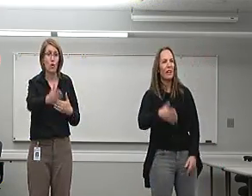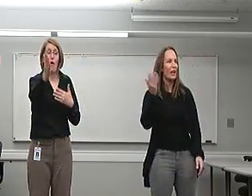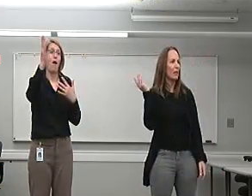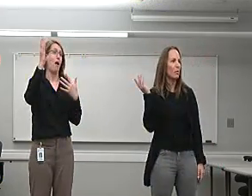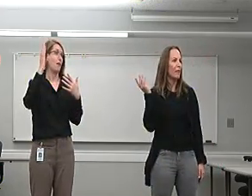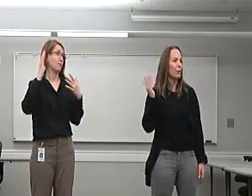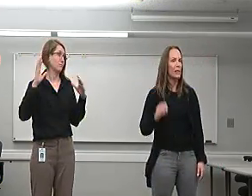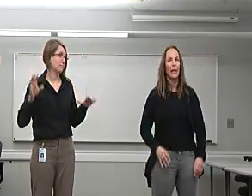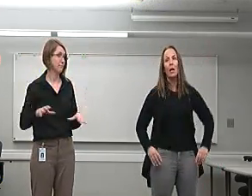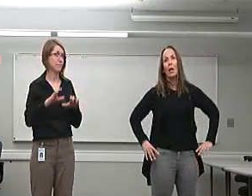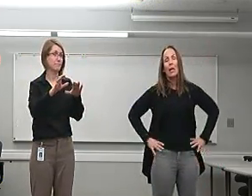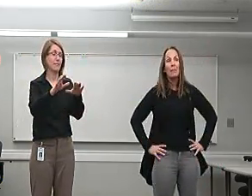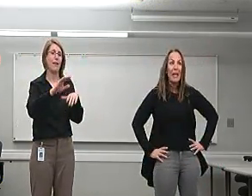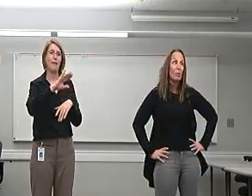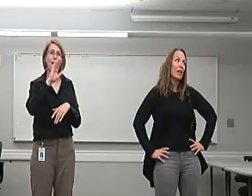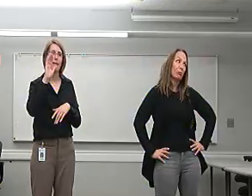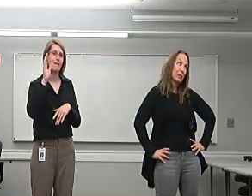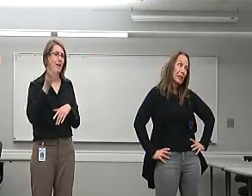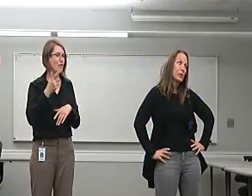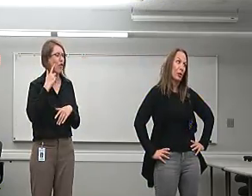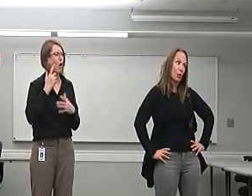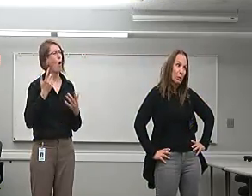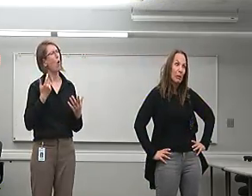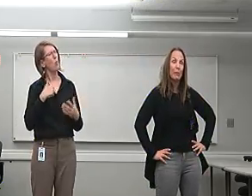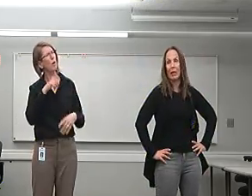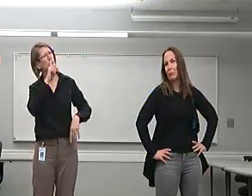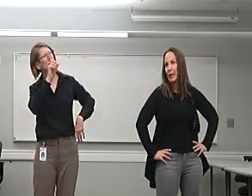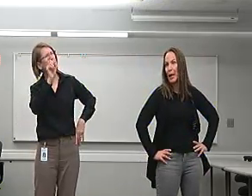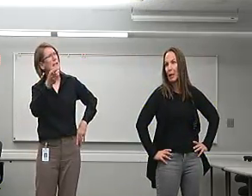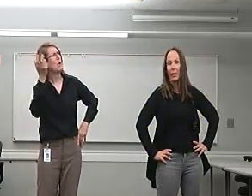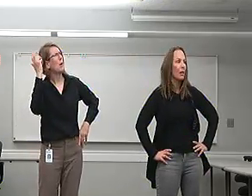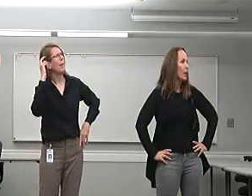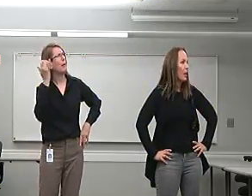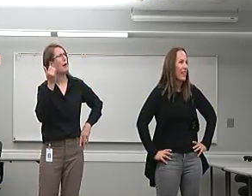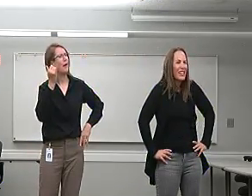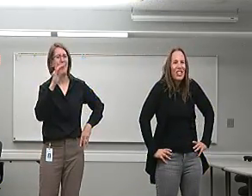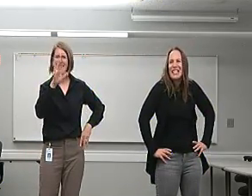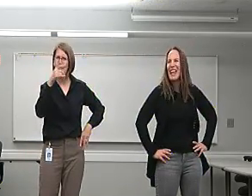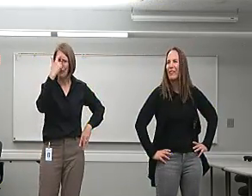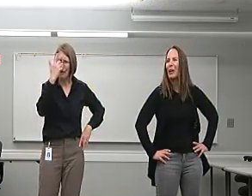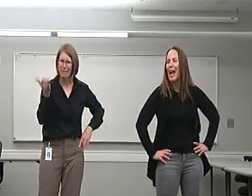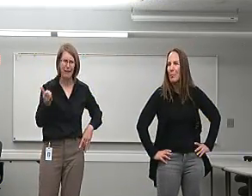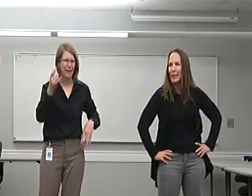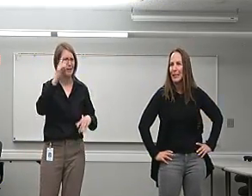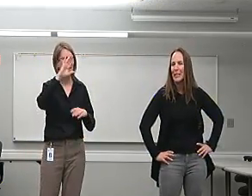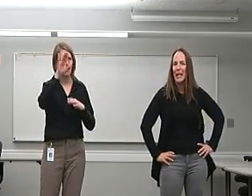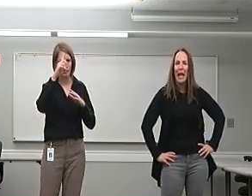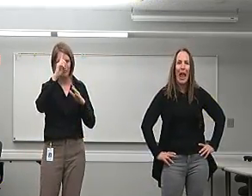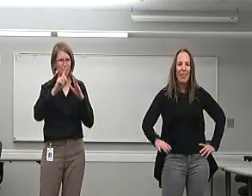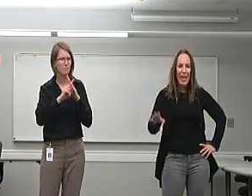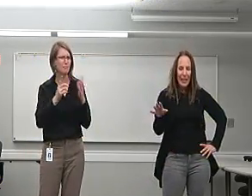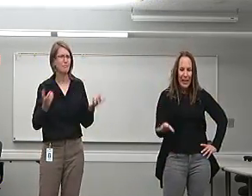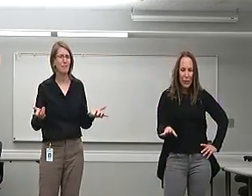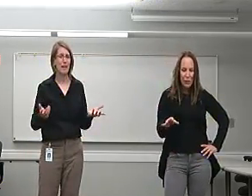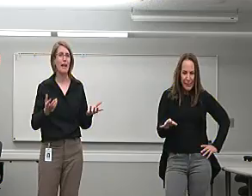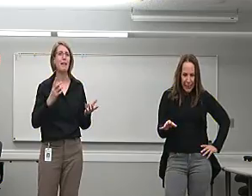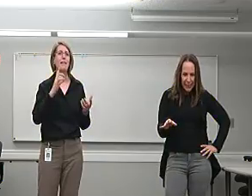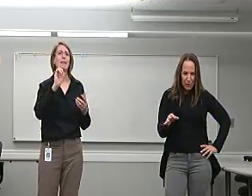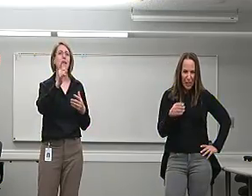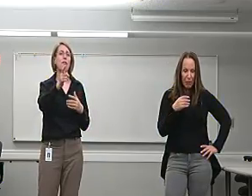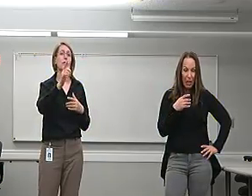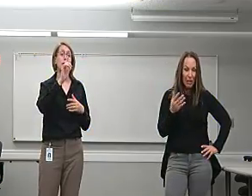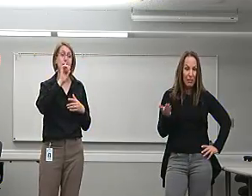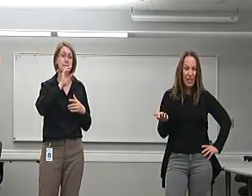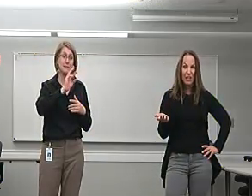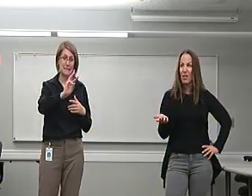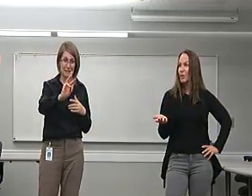like, man, we could really use a cochlear implant right now. Like, that just never happened. And then at age 6, it was like, wow, the technology